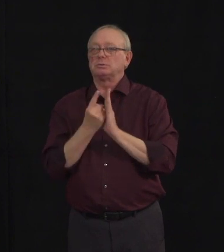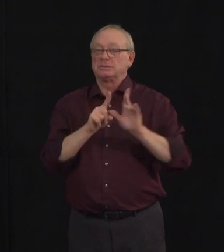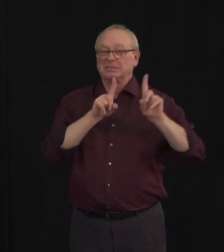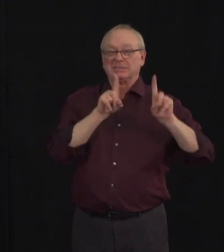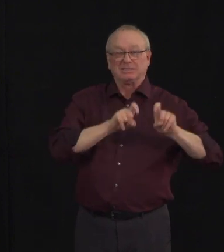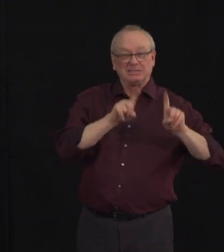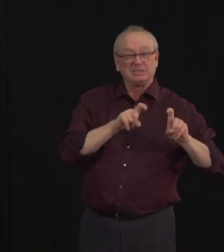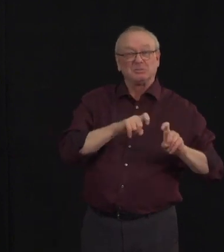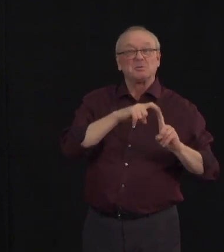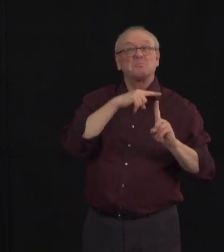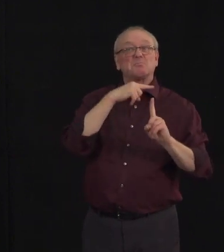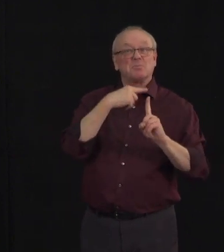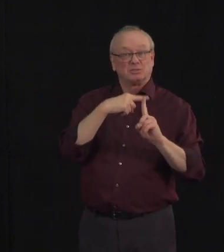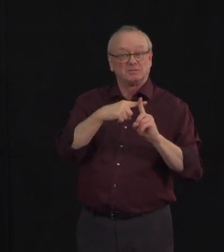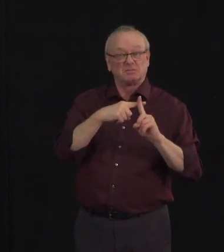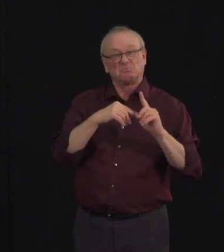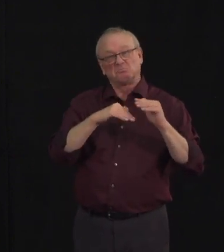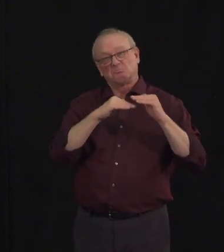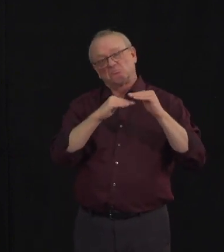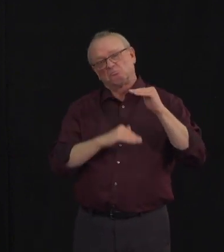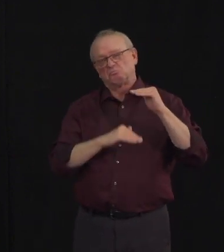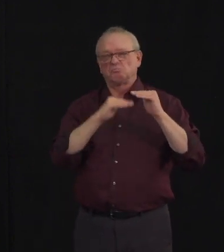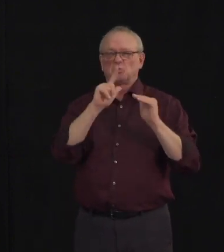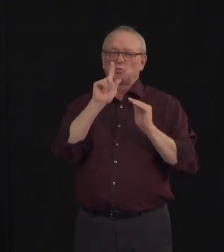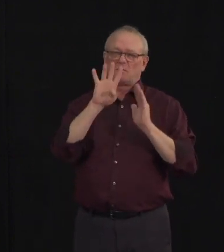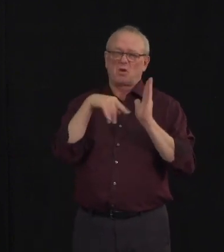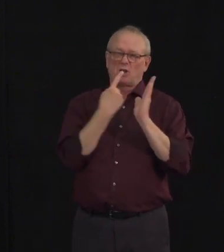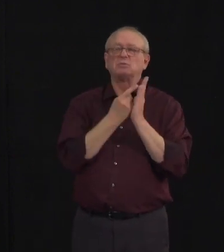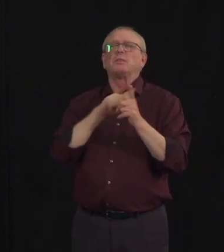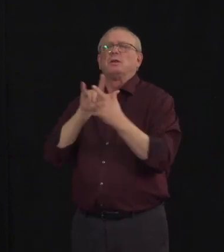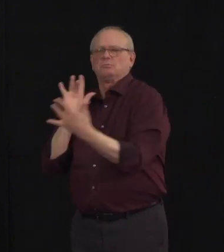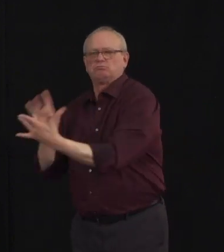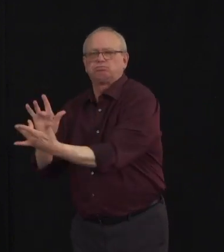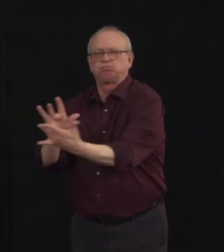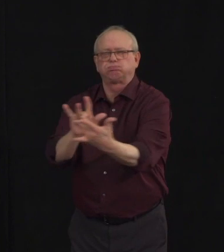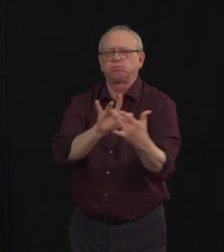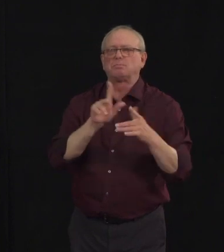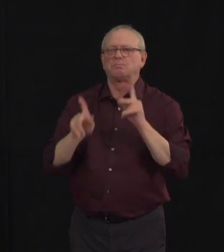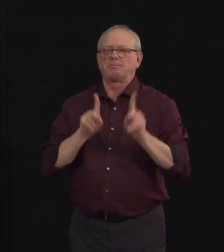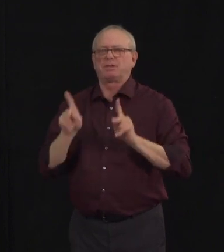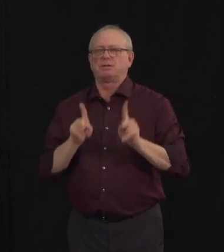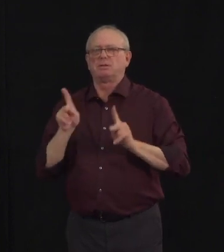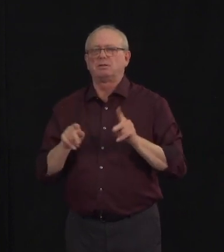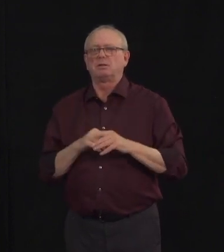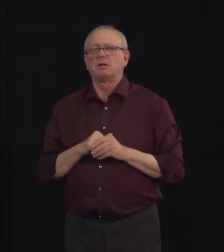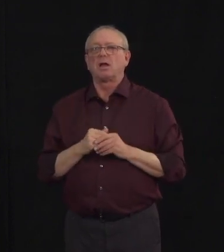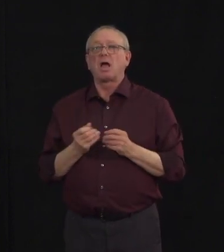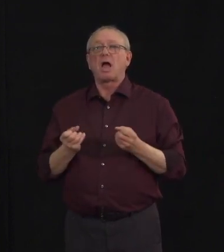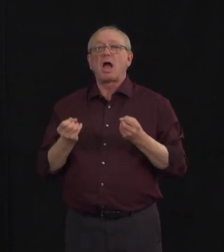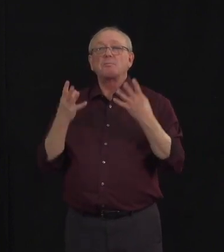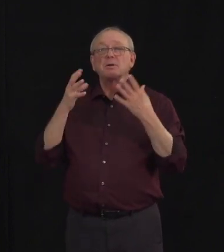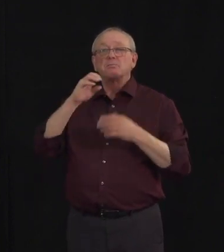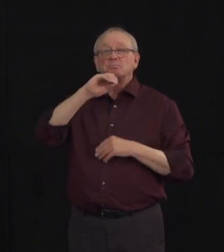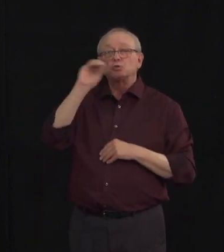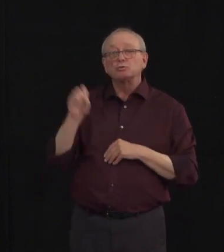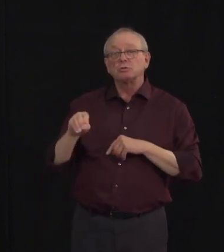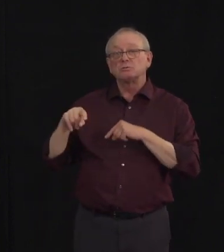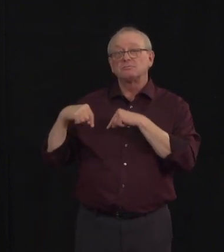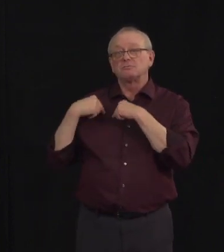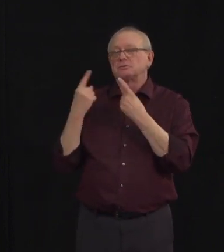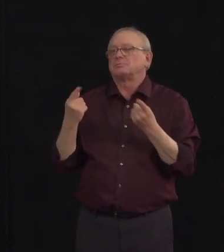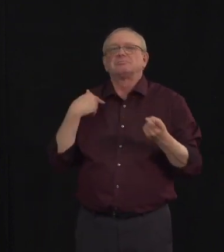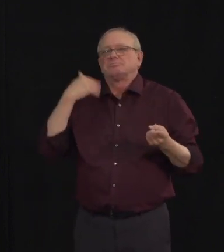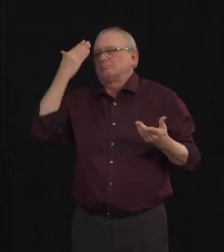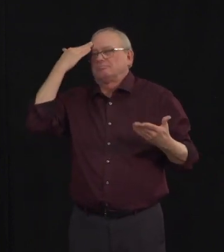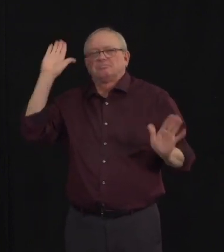I don't have the percentage of time that we're able to do that, so that's something we'll have to take away and get back to you. And I'm sorry, the final part